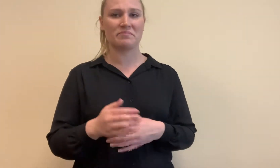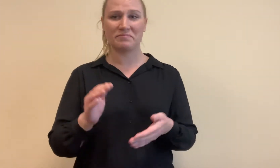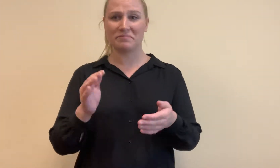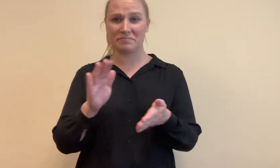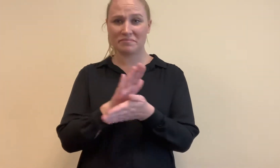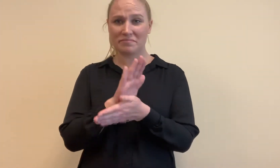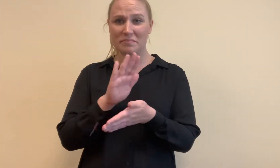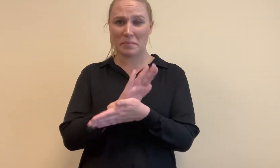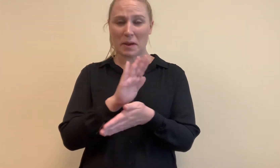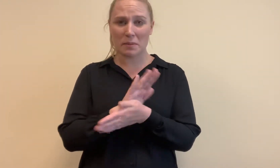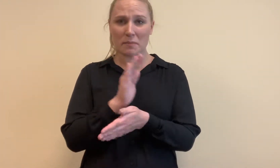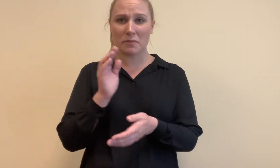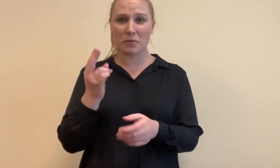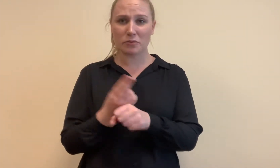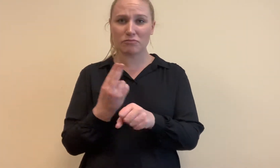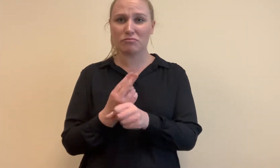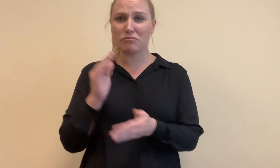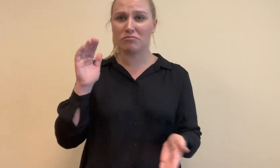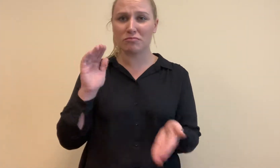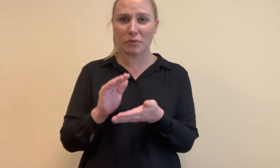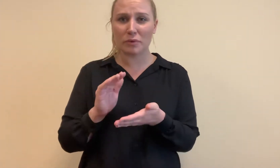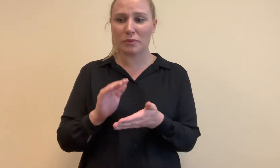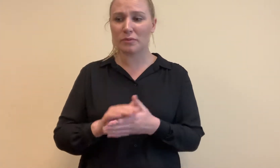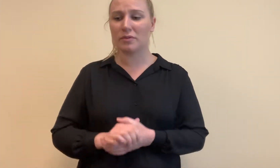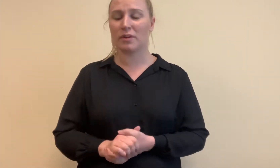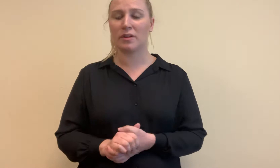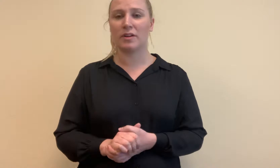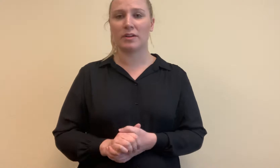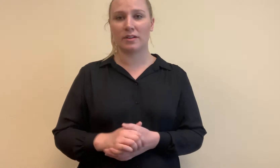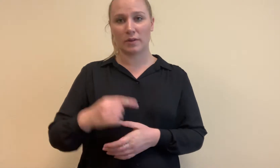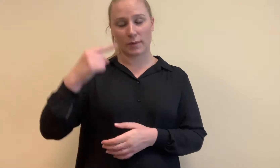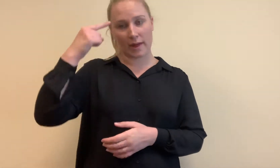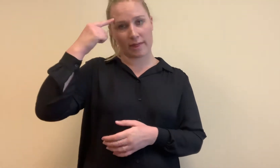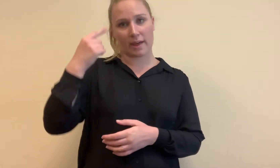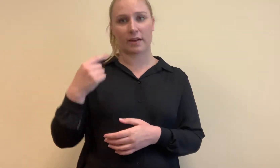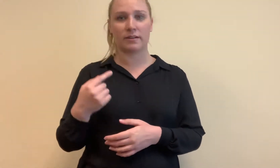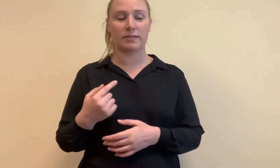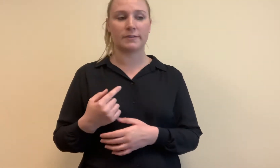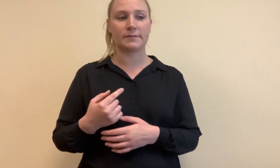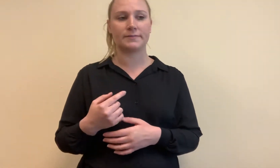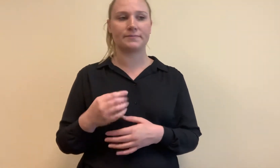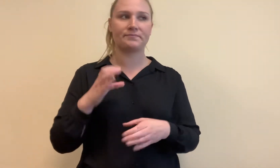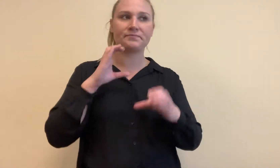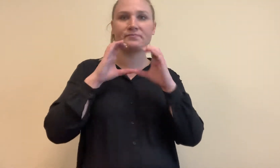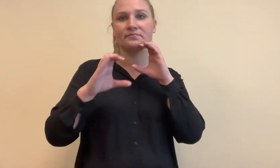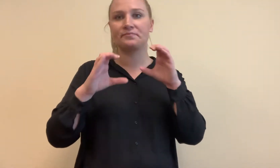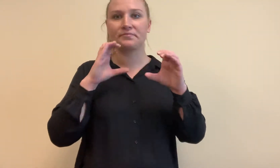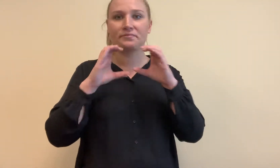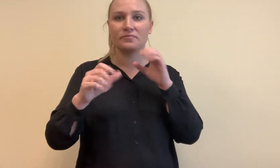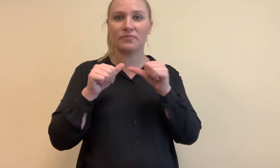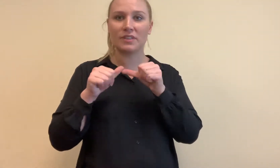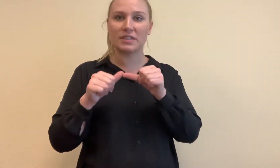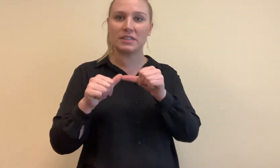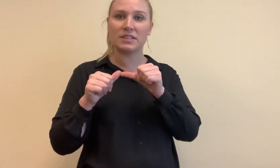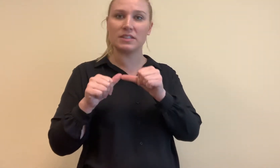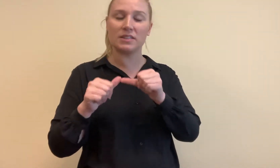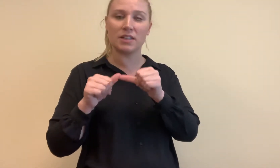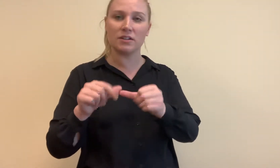the world of paper is becoming less. And so I think that's the conversation that we continue to have of how does